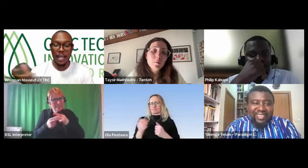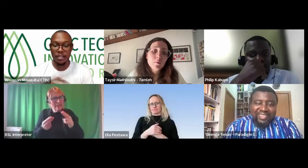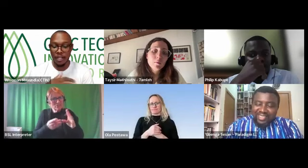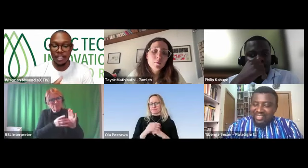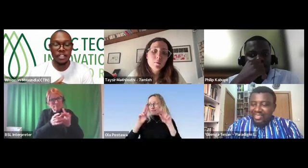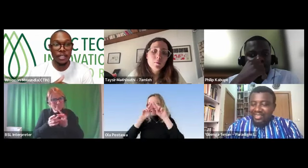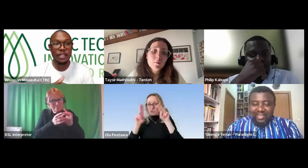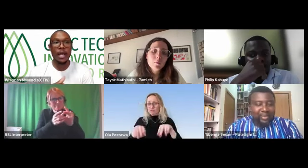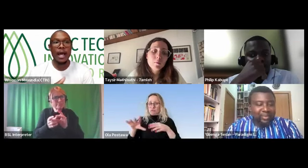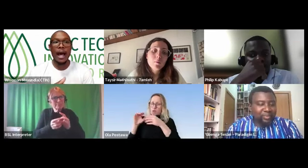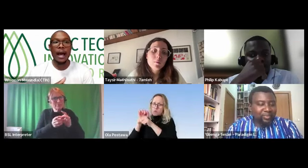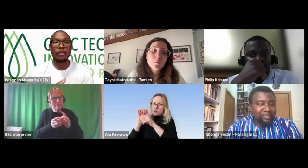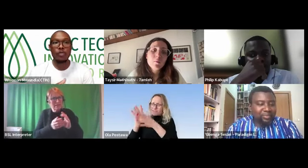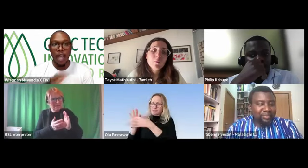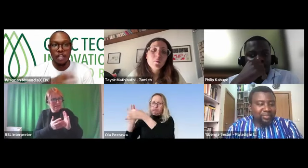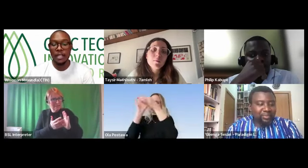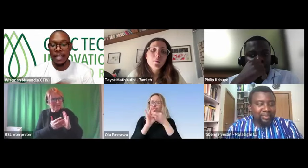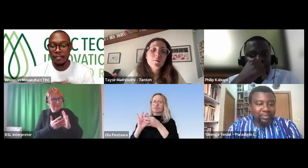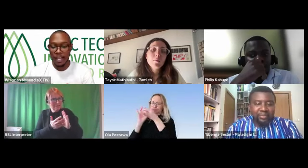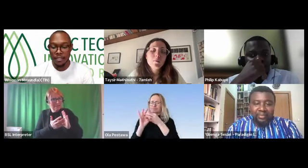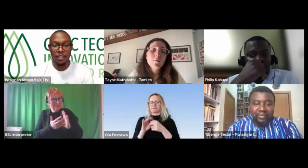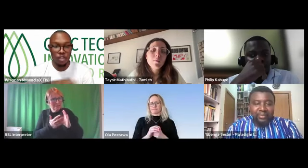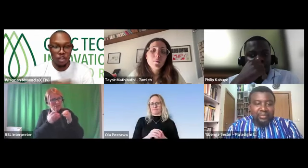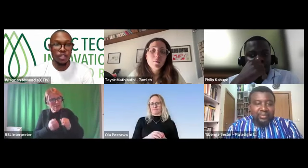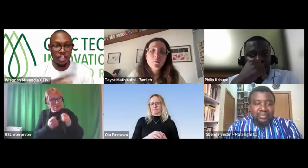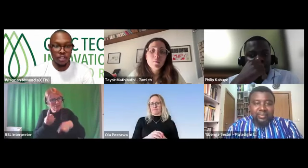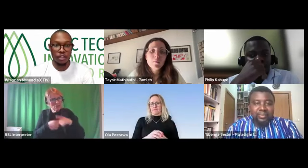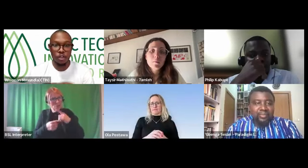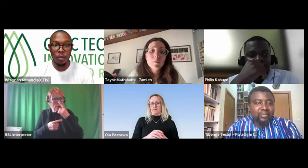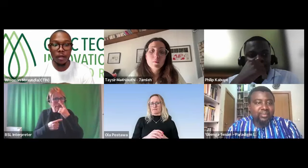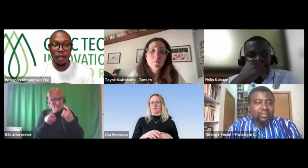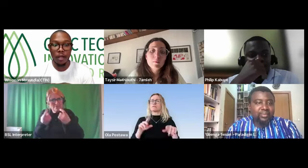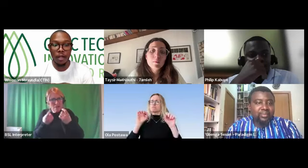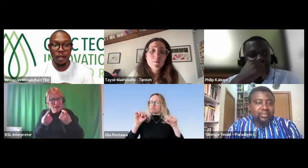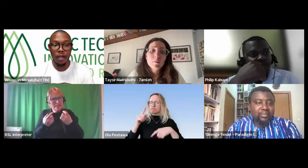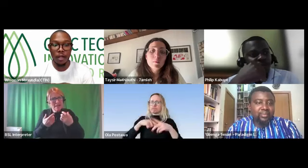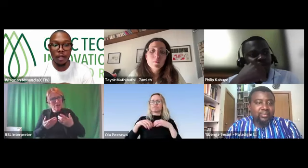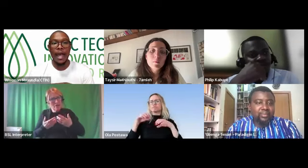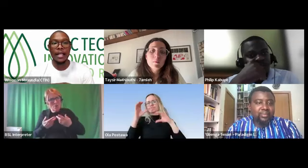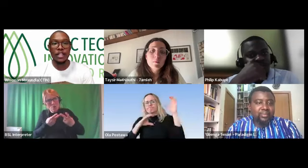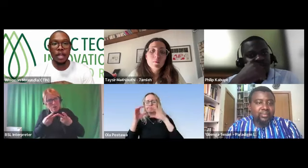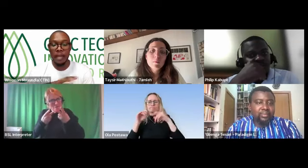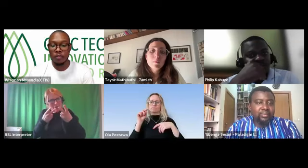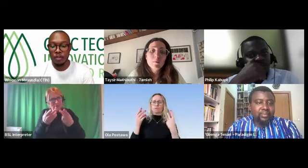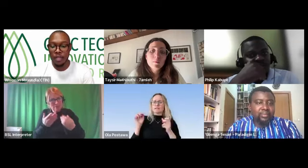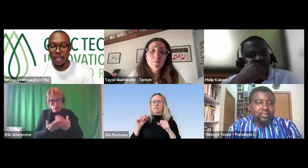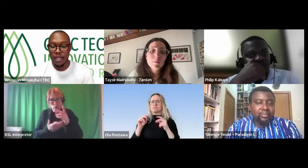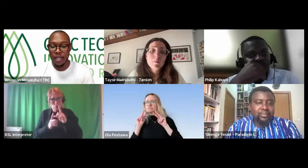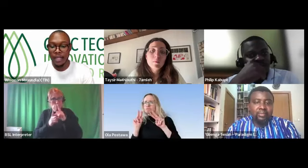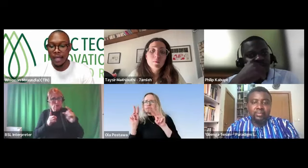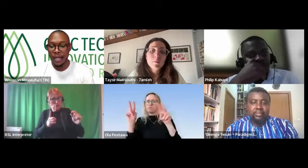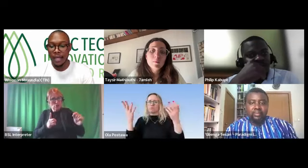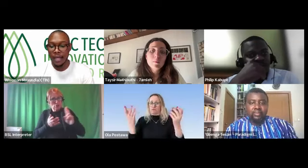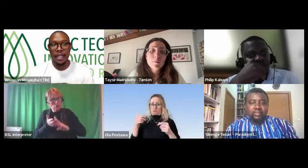civil society organizations to actually navigate this new digital normal. And yeah, perhaps one